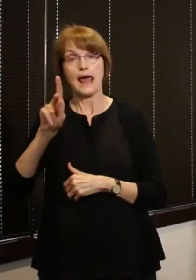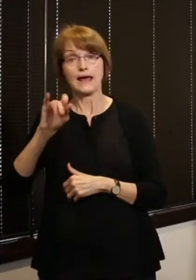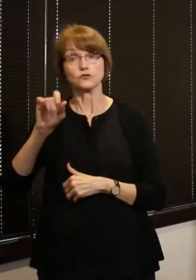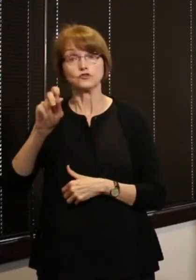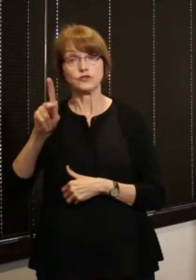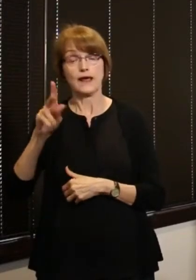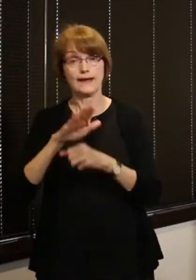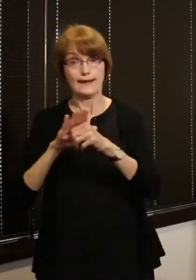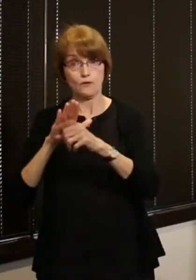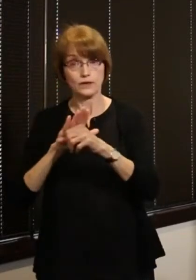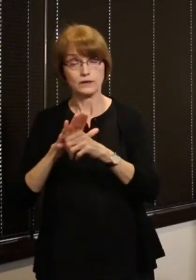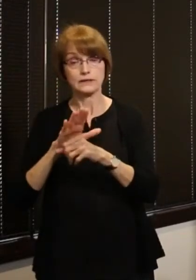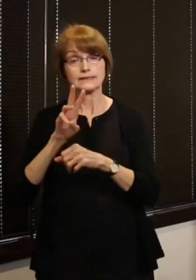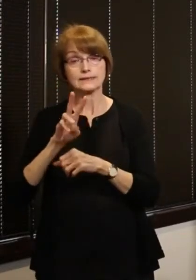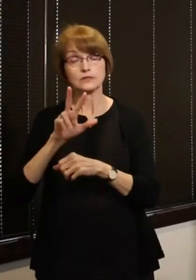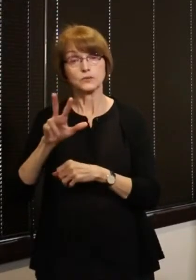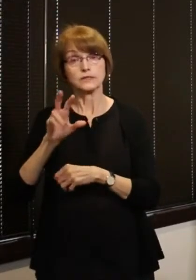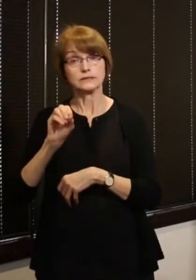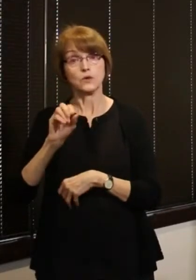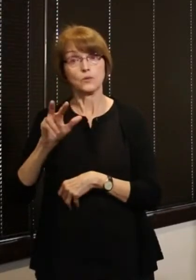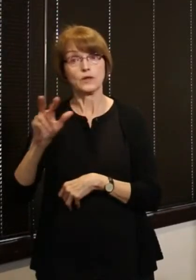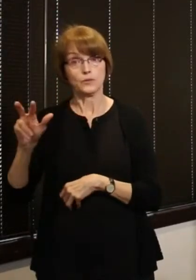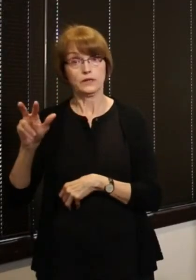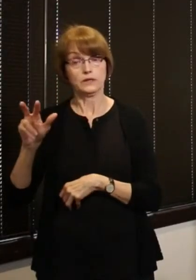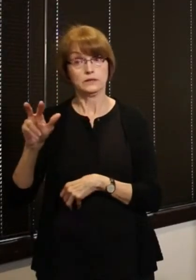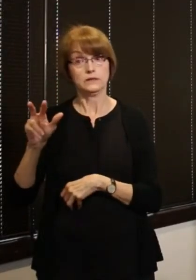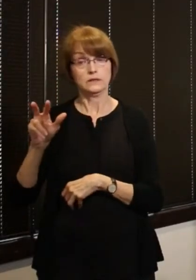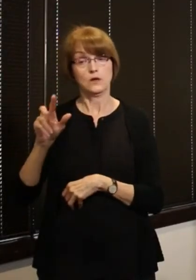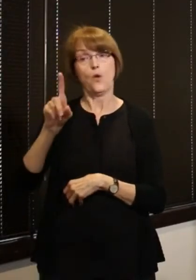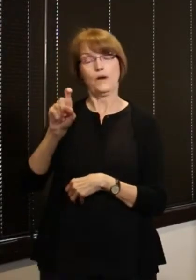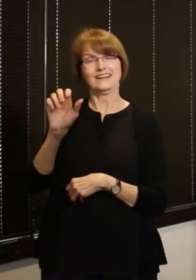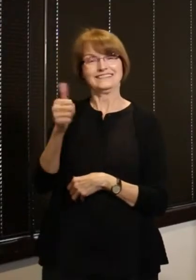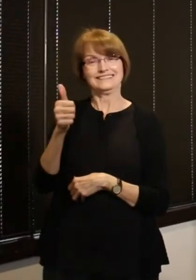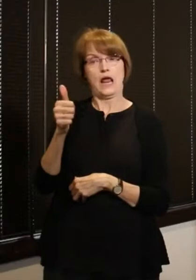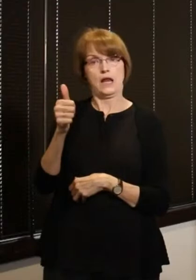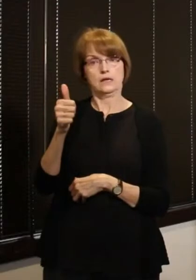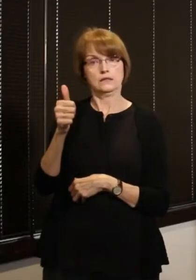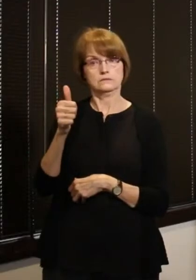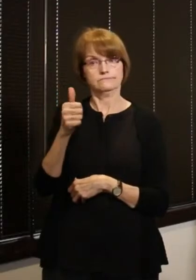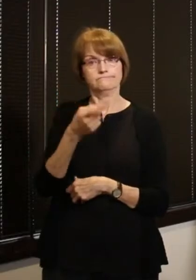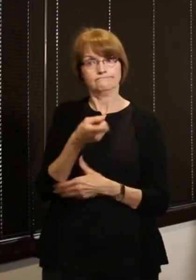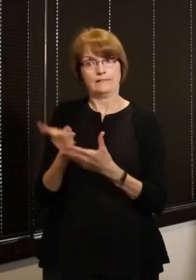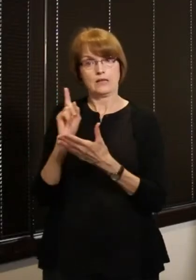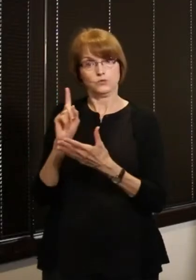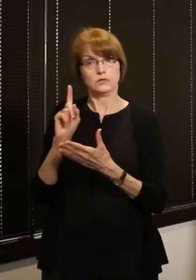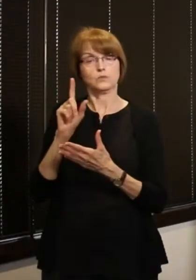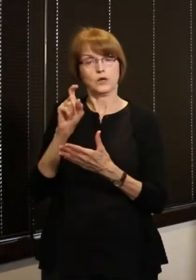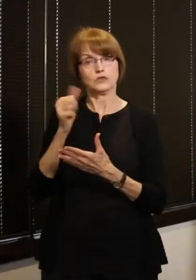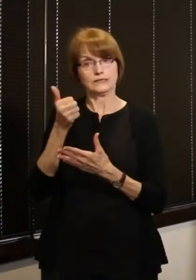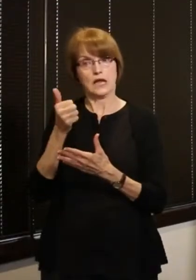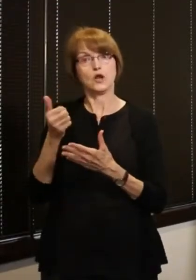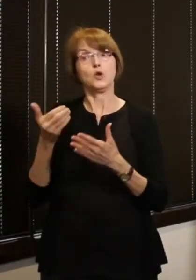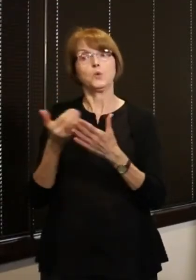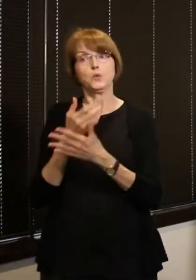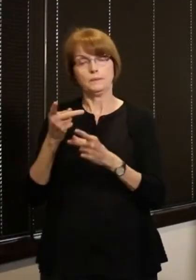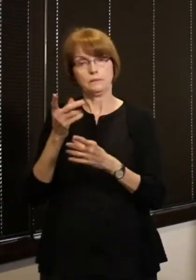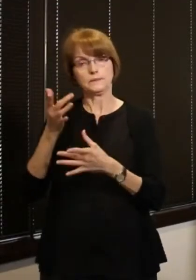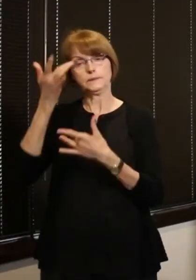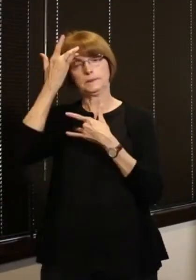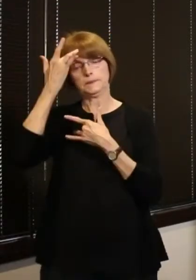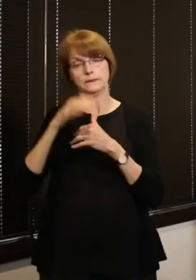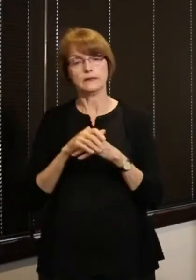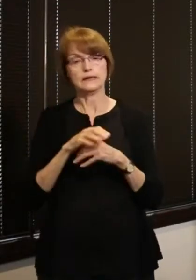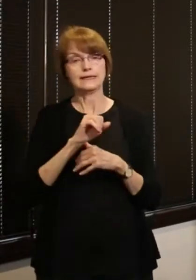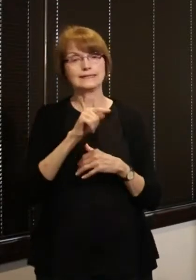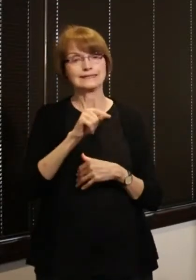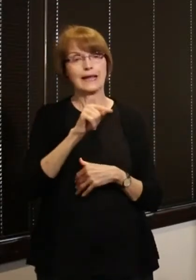is 63033, where we saw 110 cases last week. And then finally, the St. Peters and